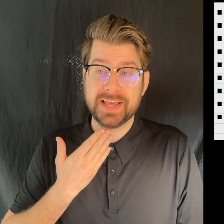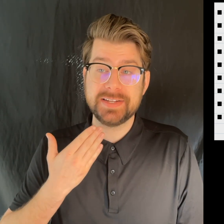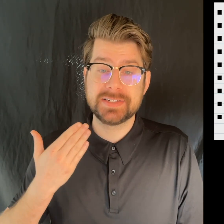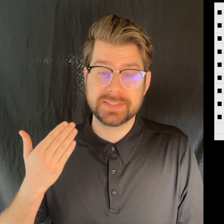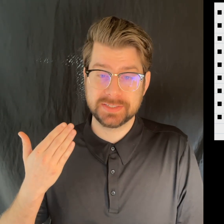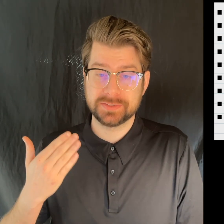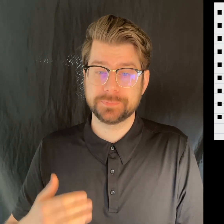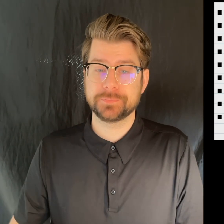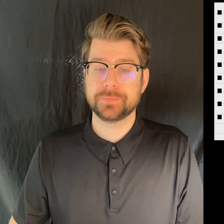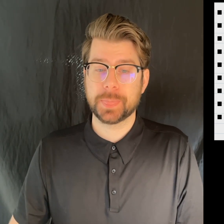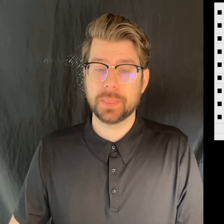favorite,